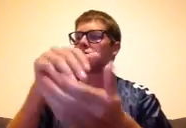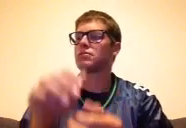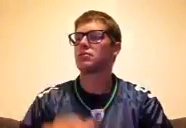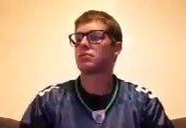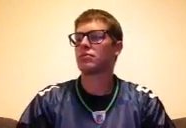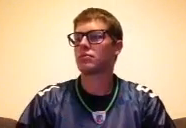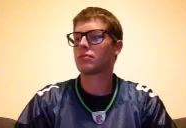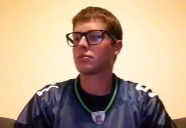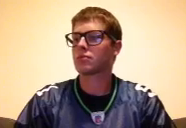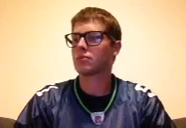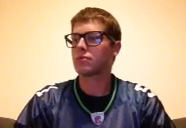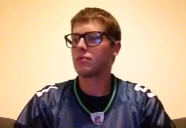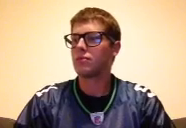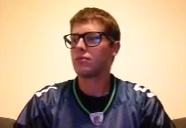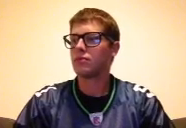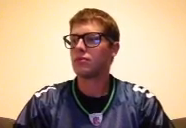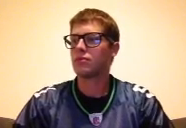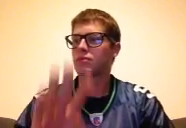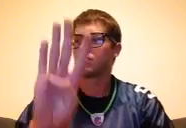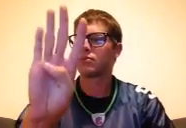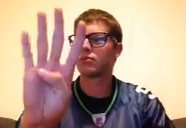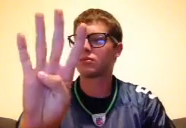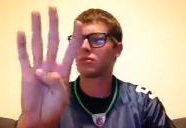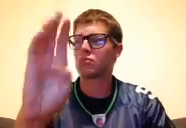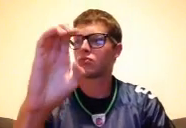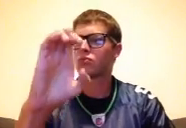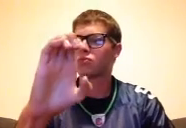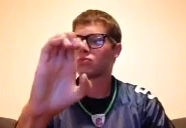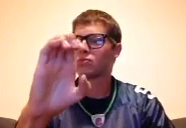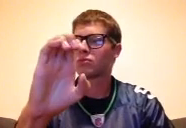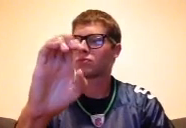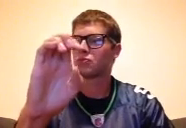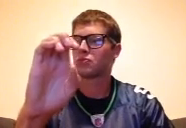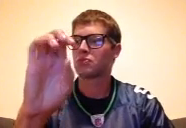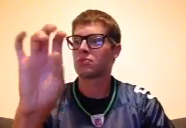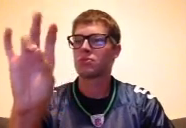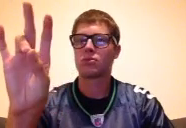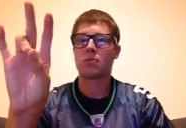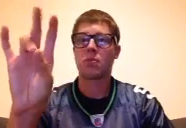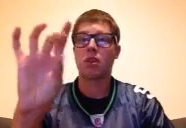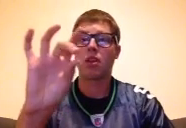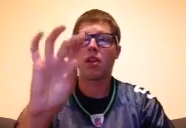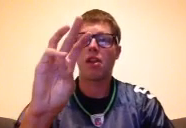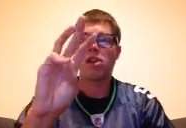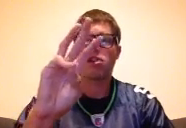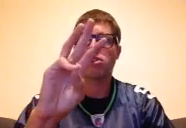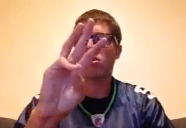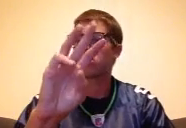New KFC Chicken Littles. Get big taste for a little price, just $1.29. This is gonna be little.